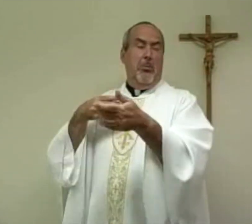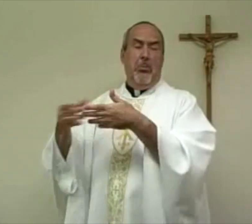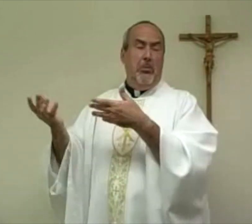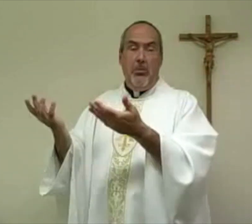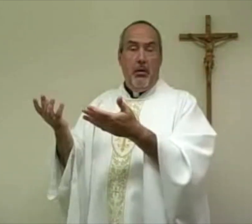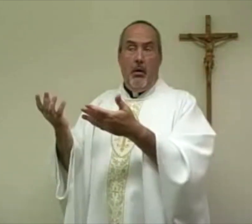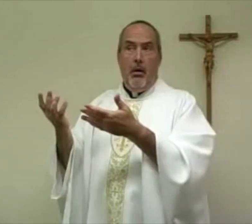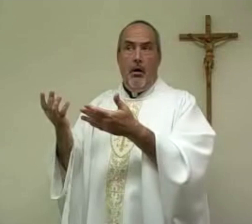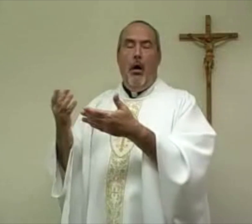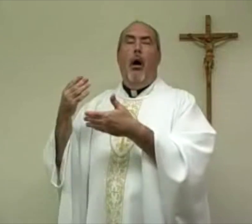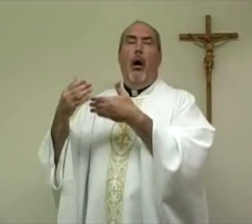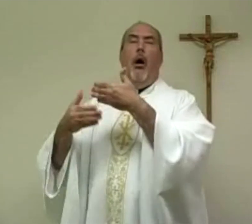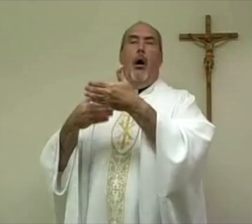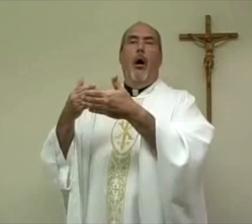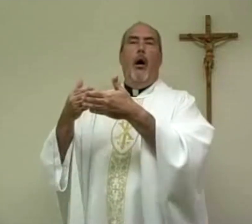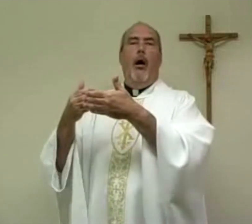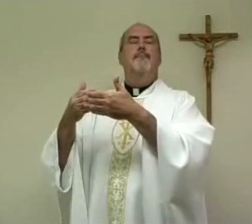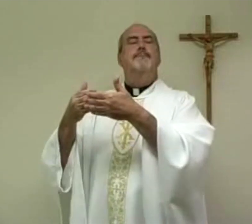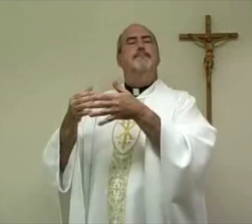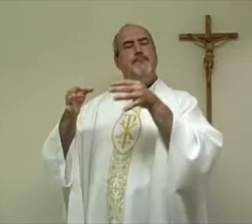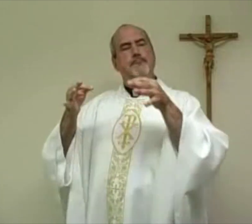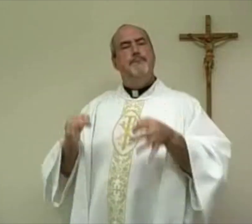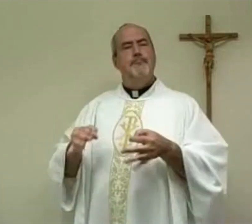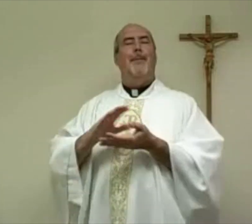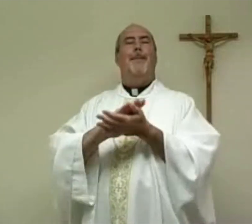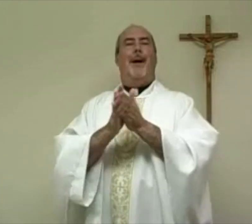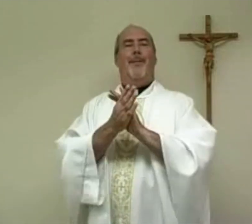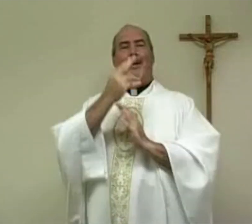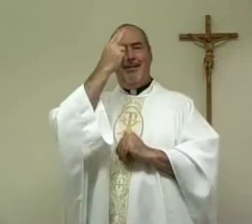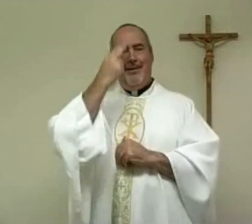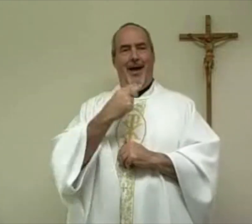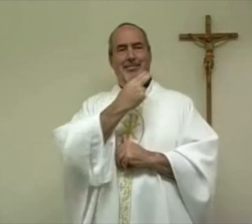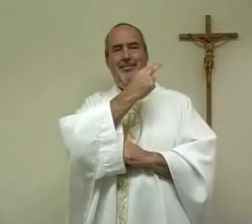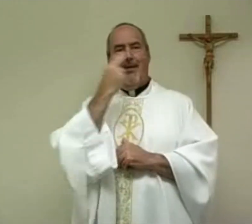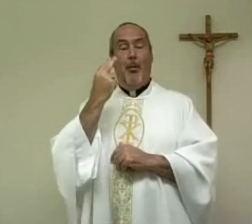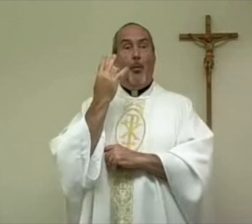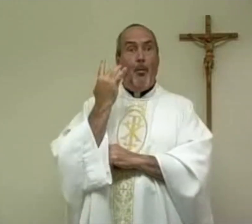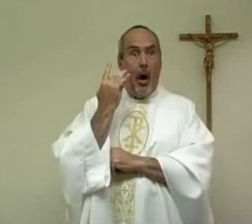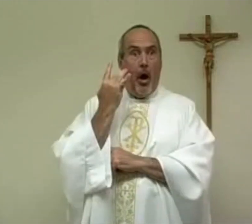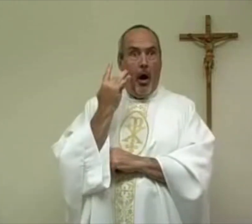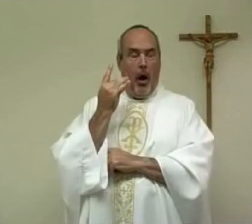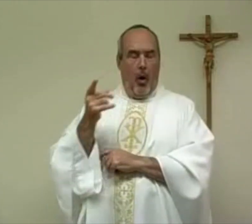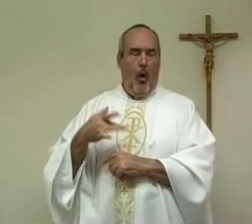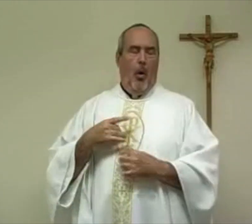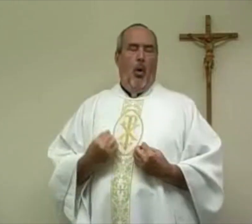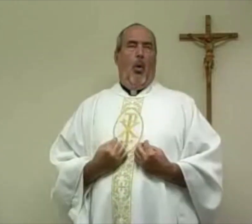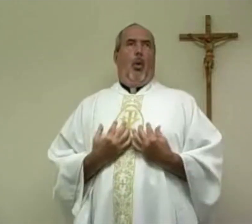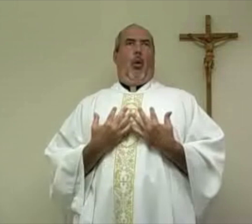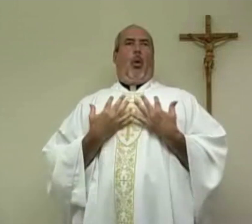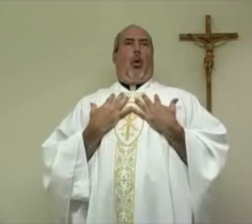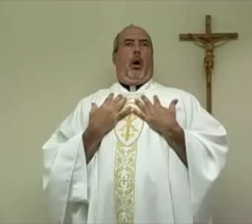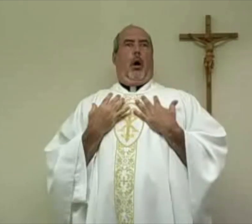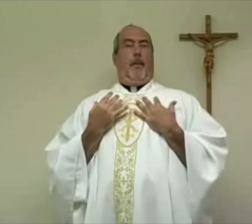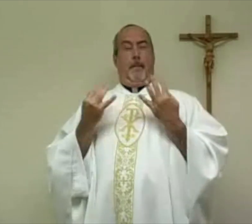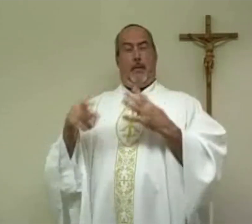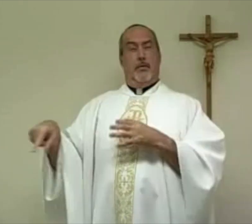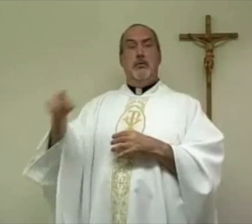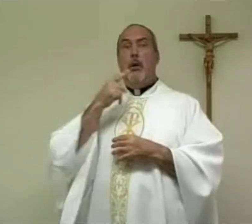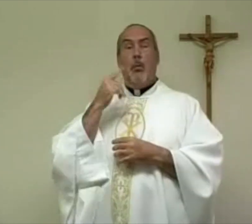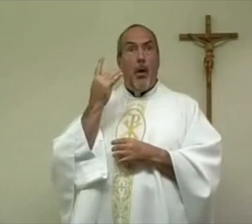that come from different religions and different places who decide to become Catholic. And they do so because